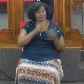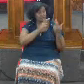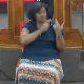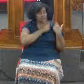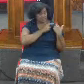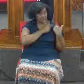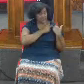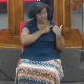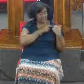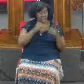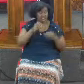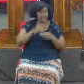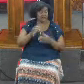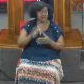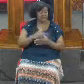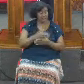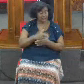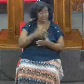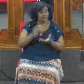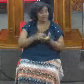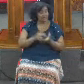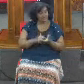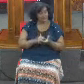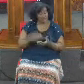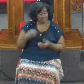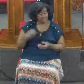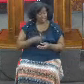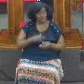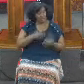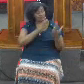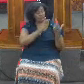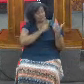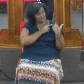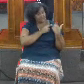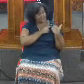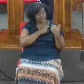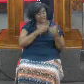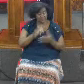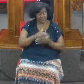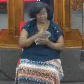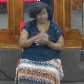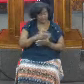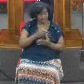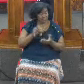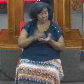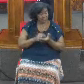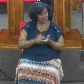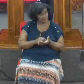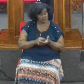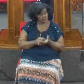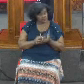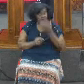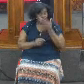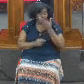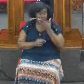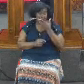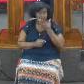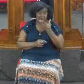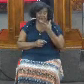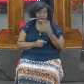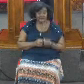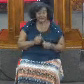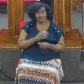responsibility in sharing the gospel. Our responsibility in sharing the gospel. Our responsibility in sharing